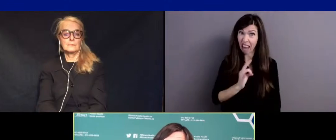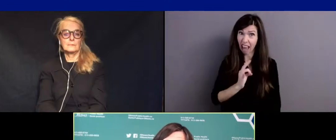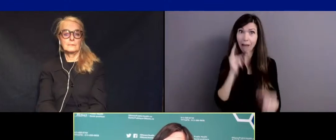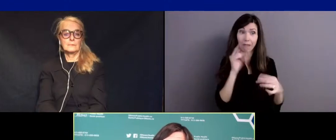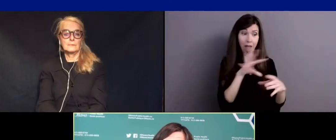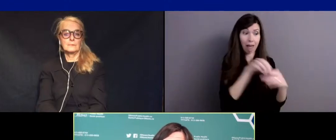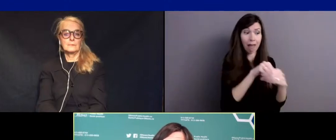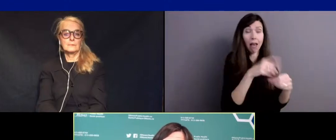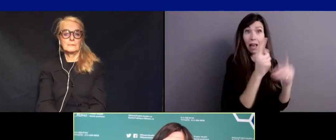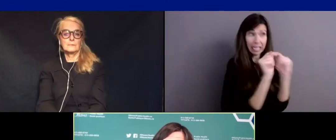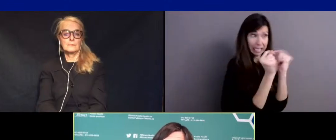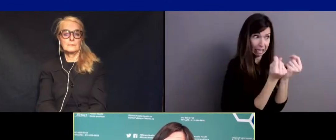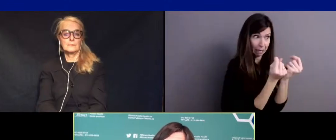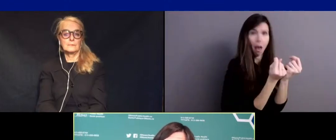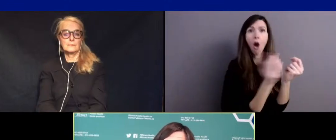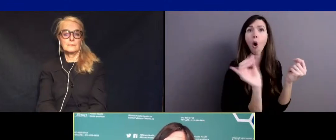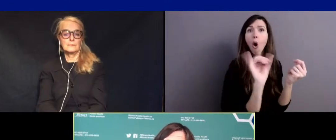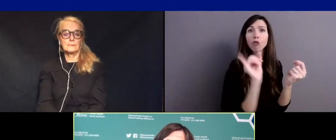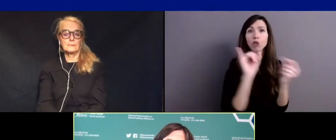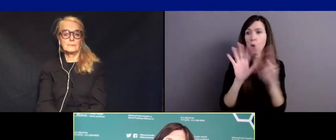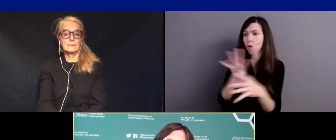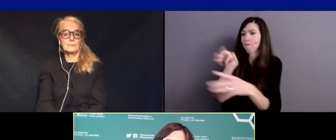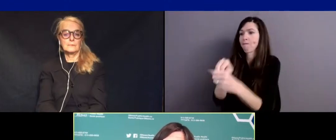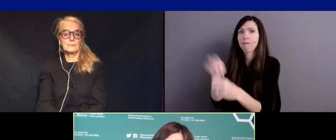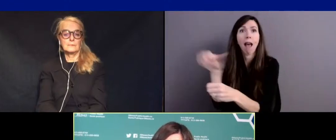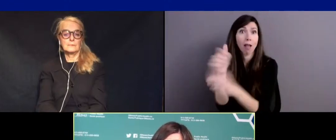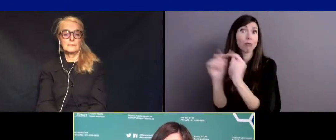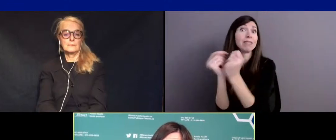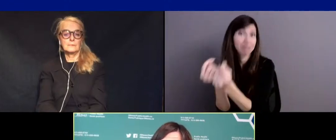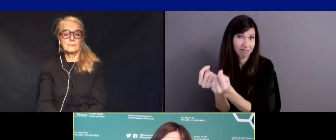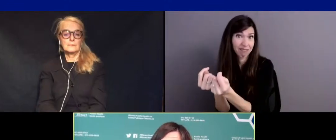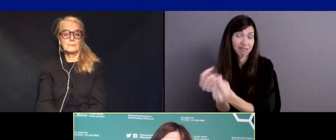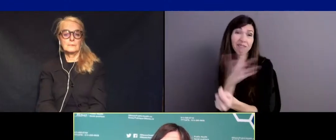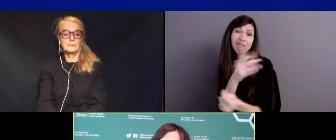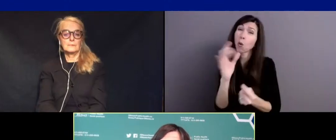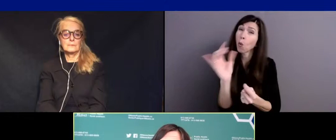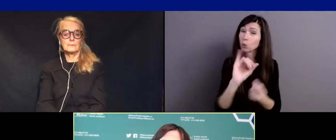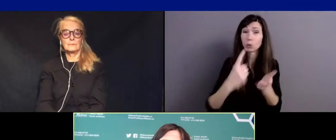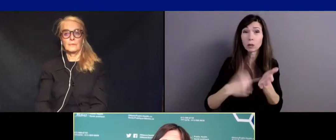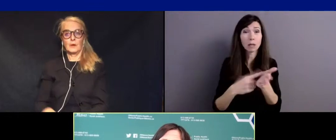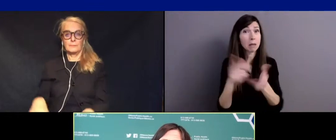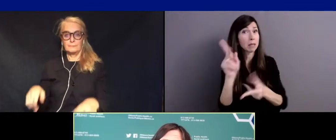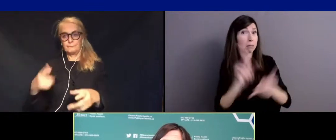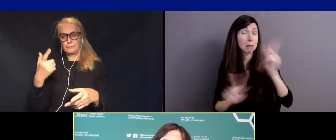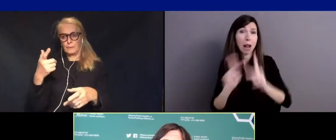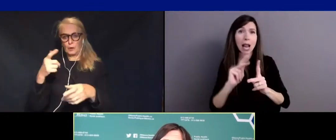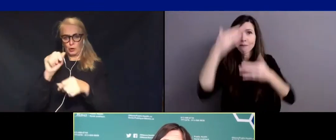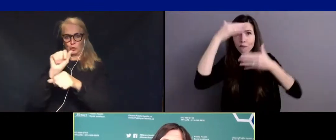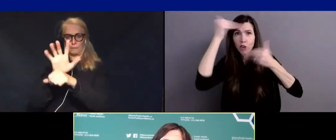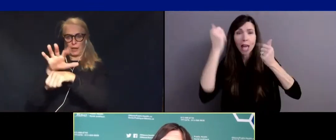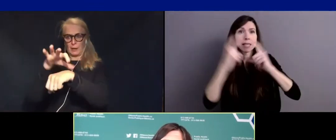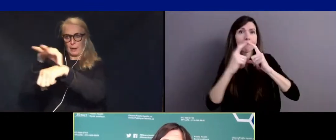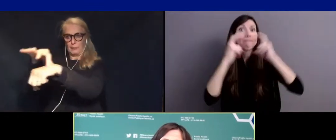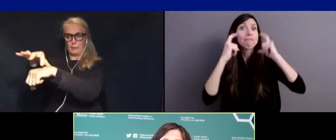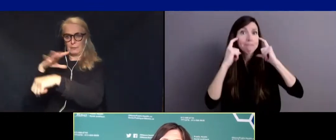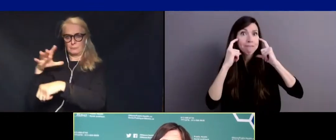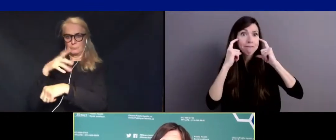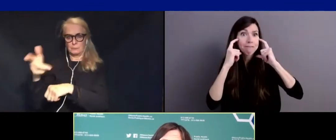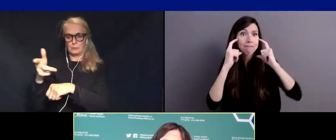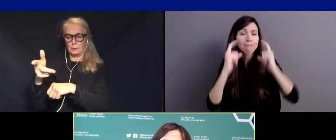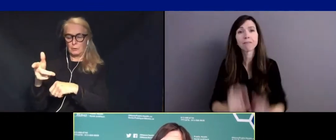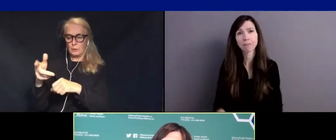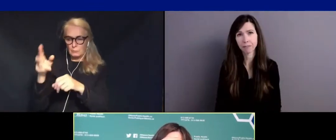not wearing masks. D'après les enquêtes de gestion des cas, la transmission peut s'être produite